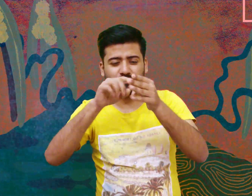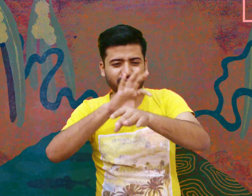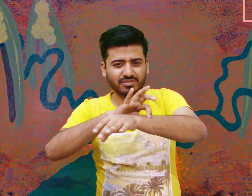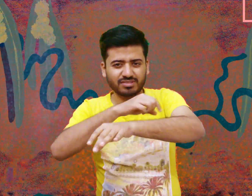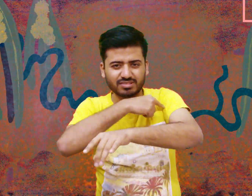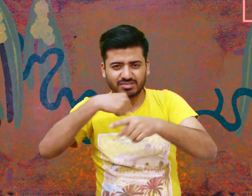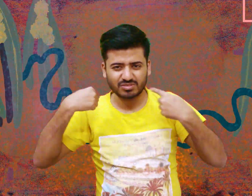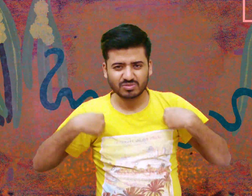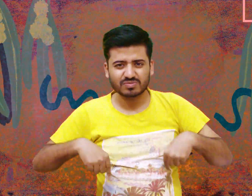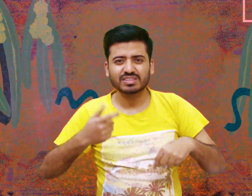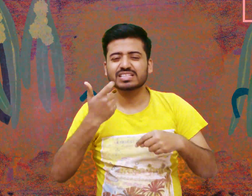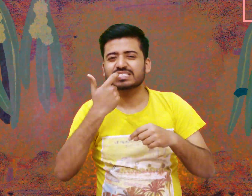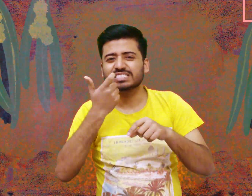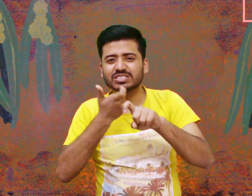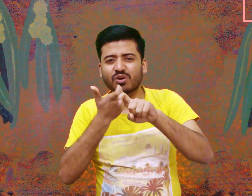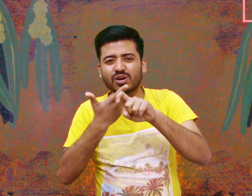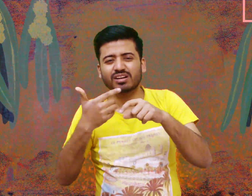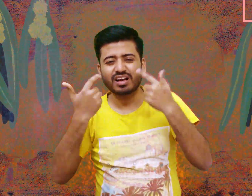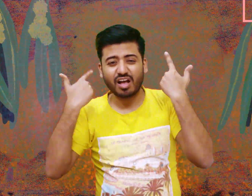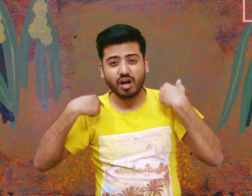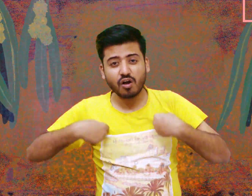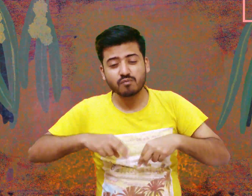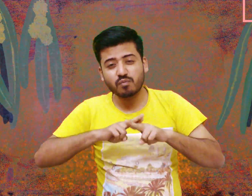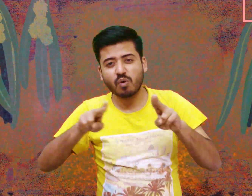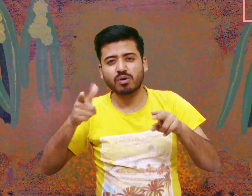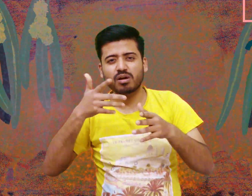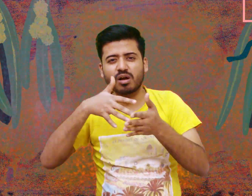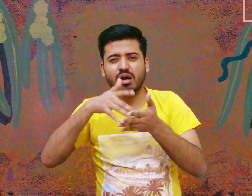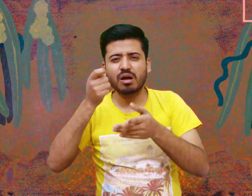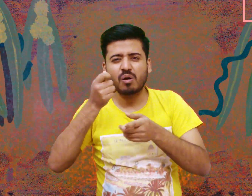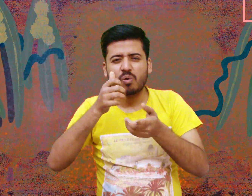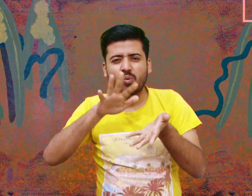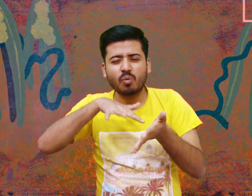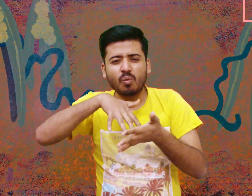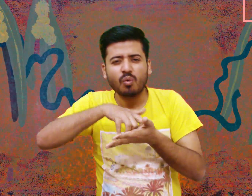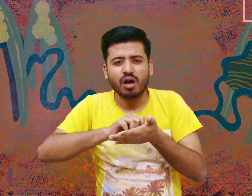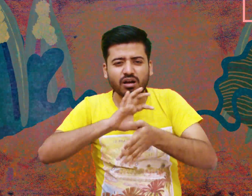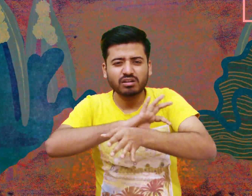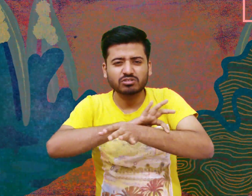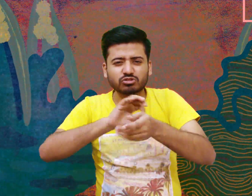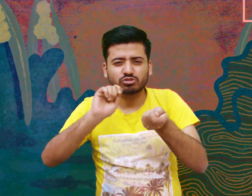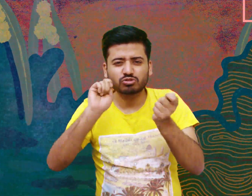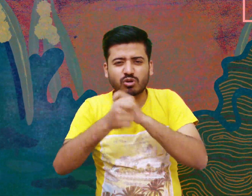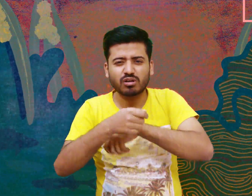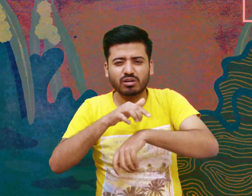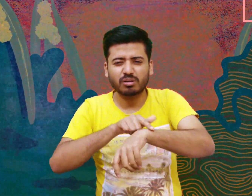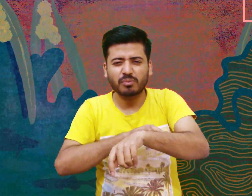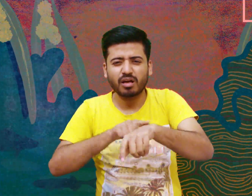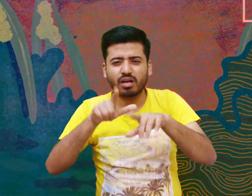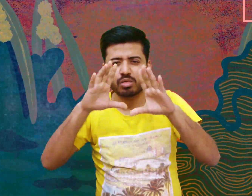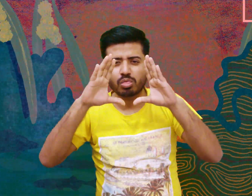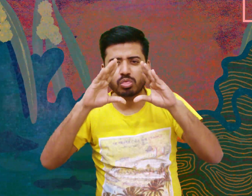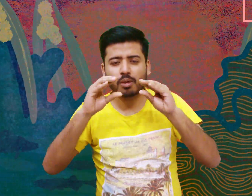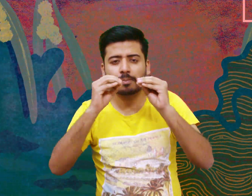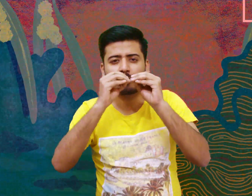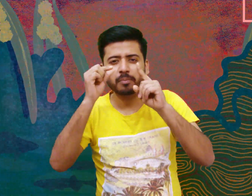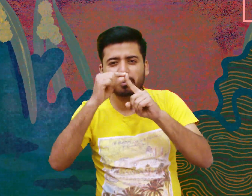oral hygiene. Not brushing and flossing regularly allows plaque buildup, which can trap stains and lead to